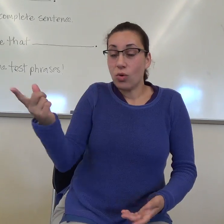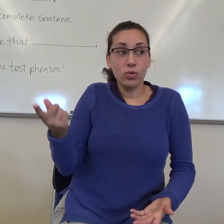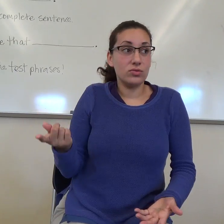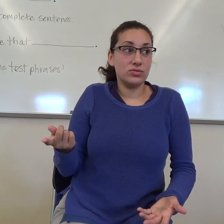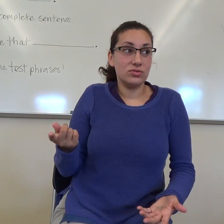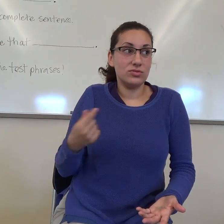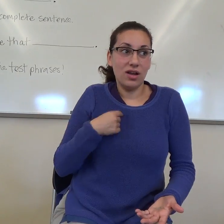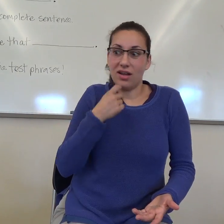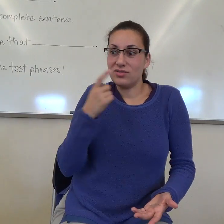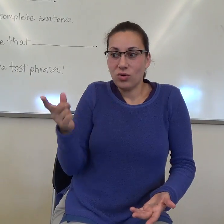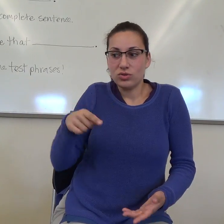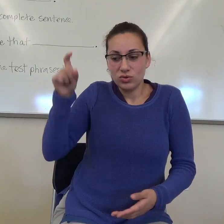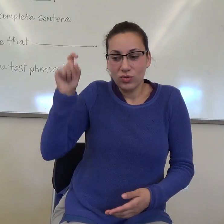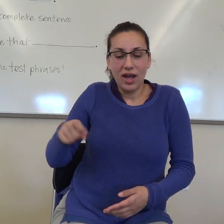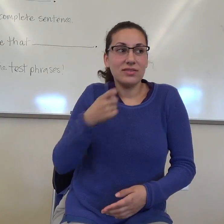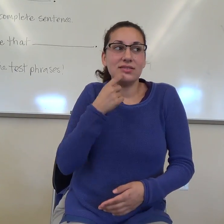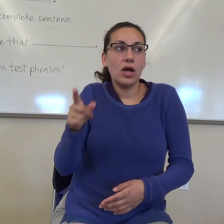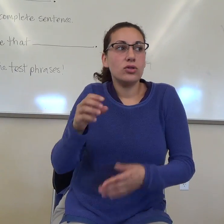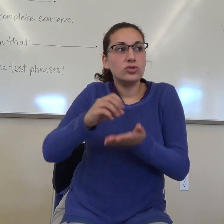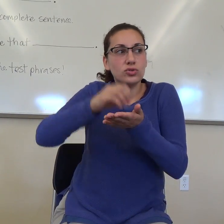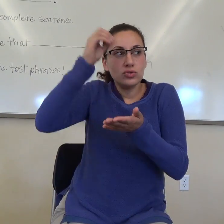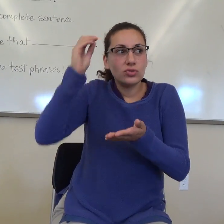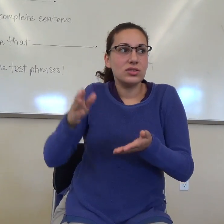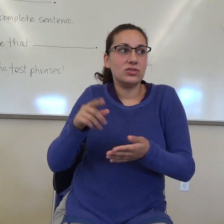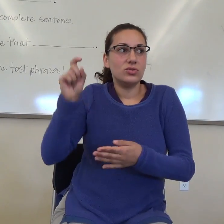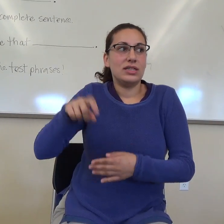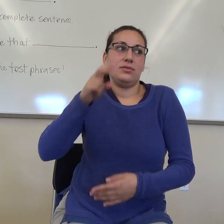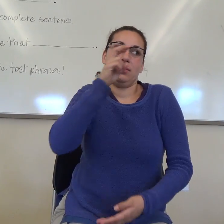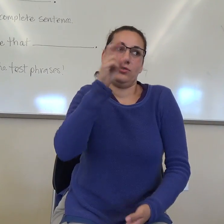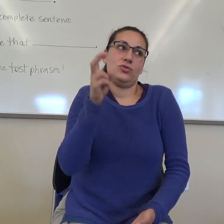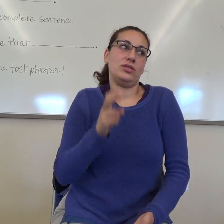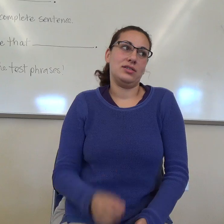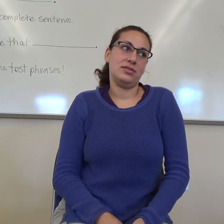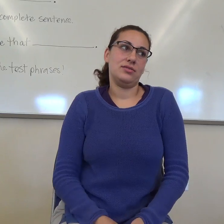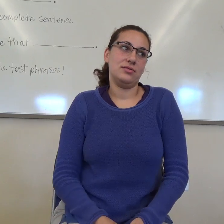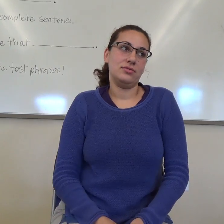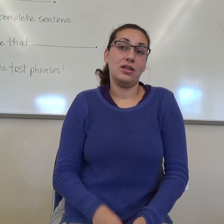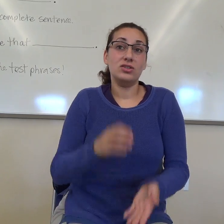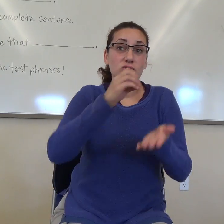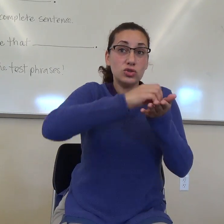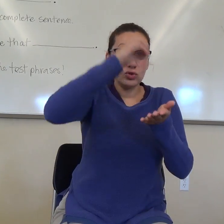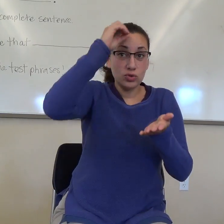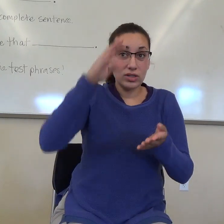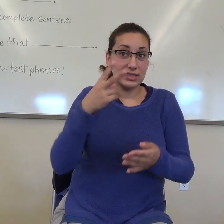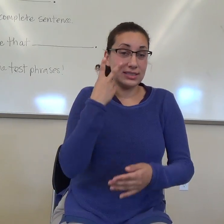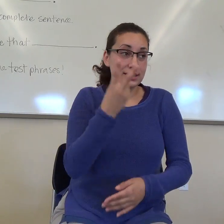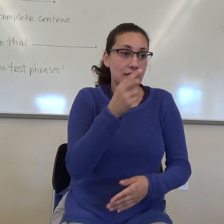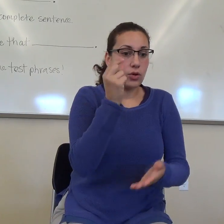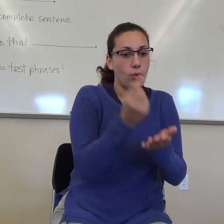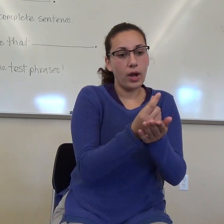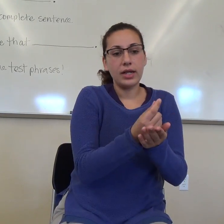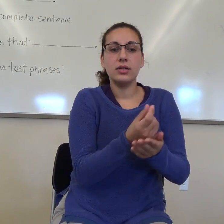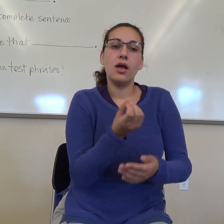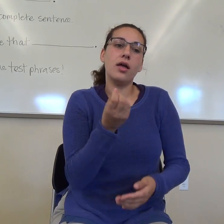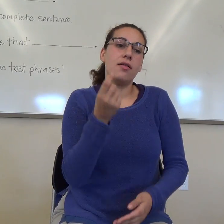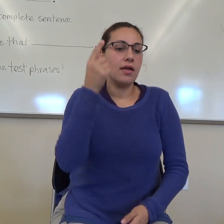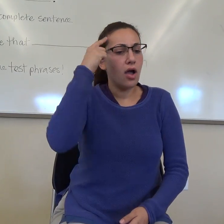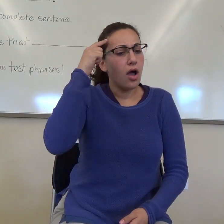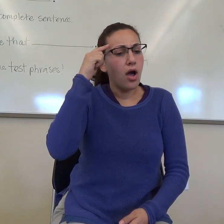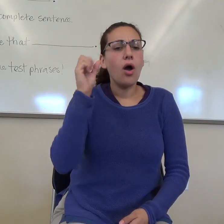that they had to do it. I said, otherwise, this is what happens. Students look at these grades and they say, oh, no, I'm doing fine.